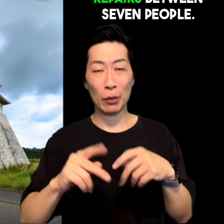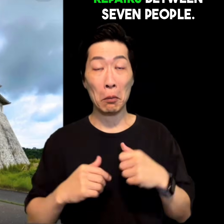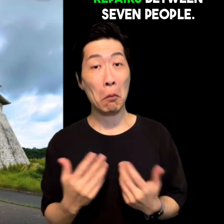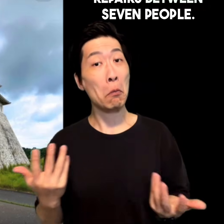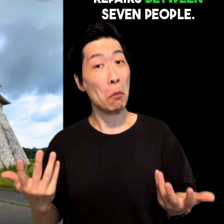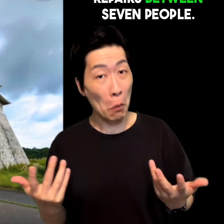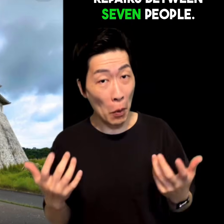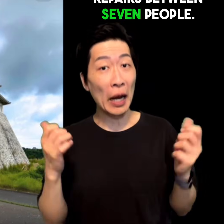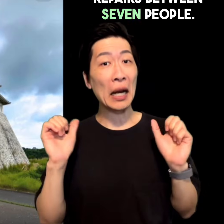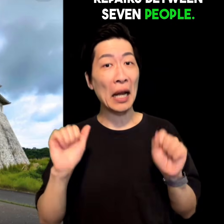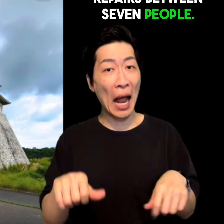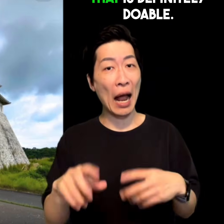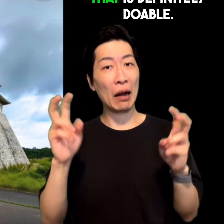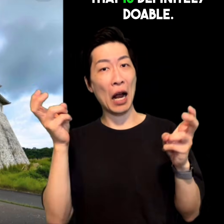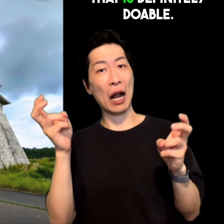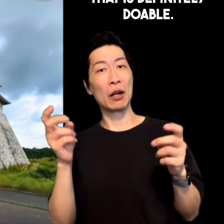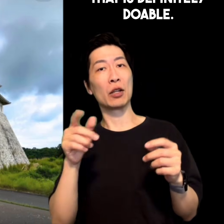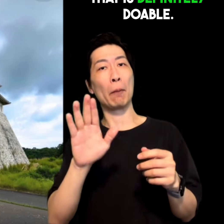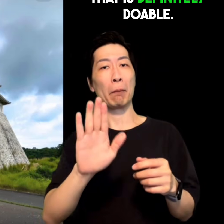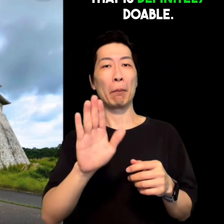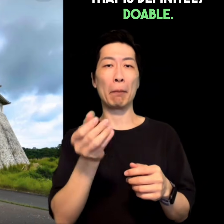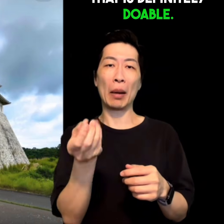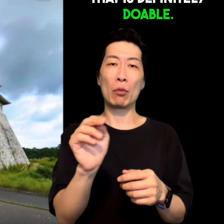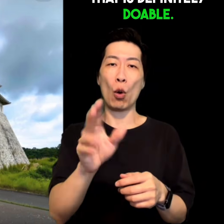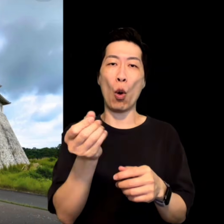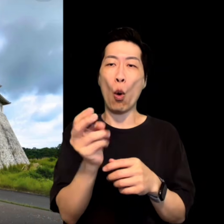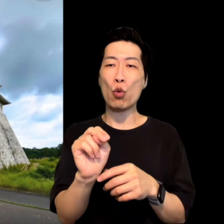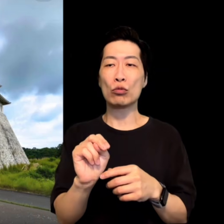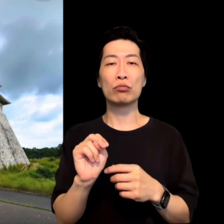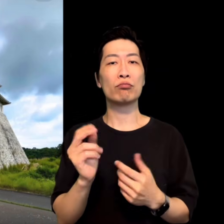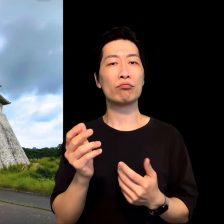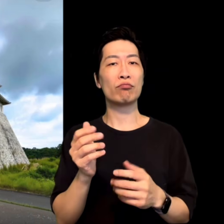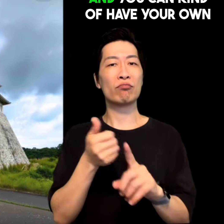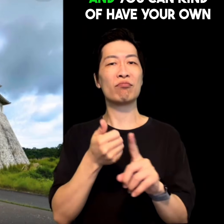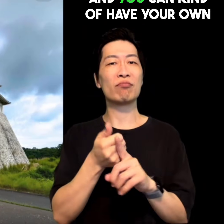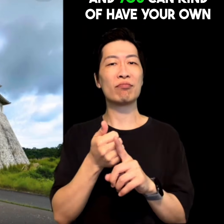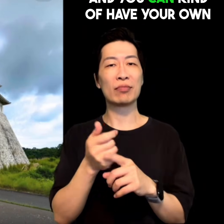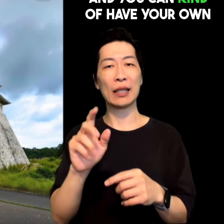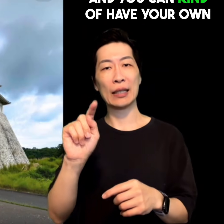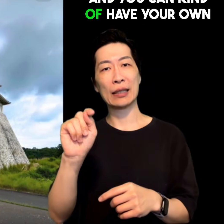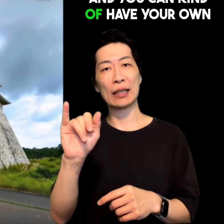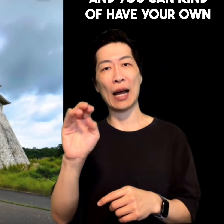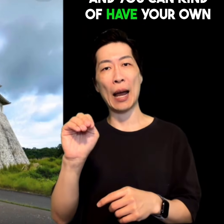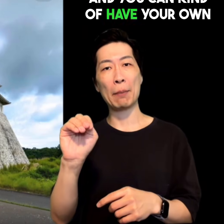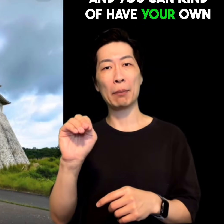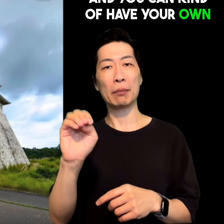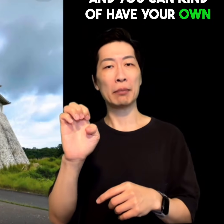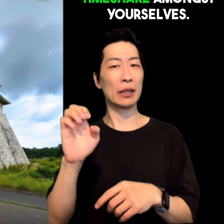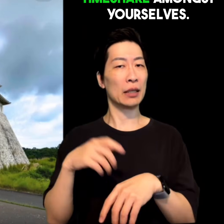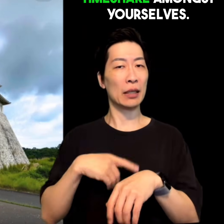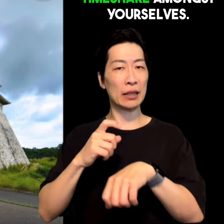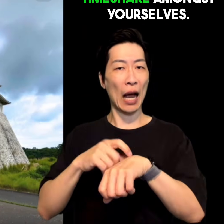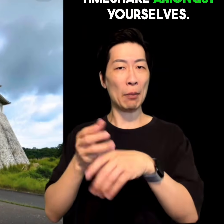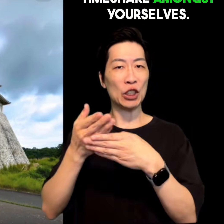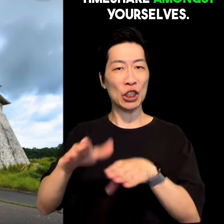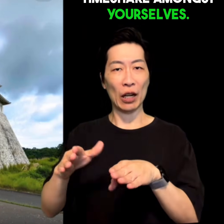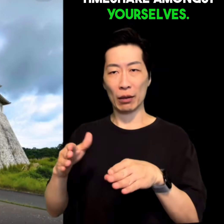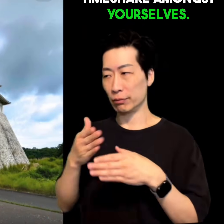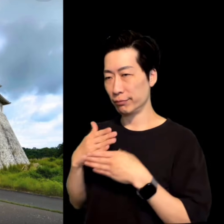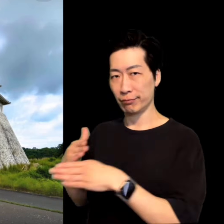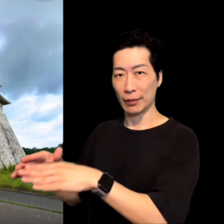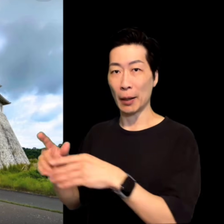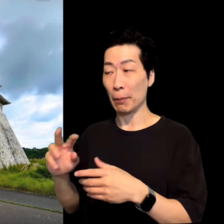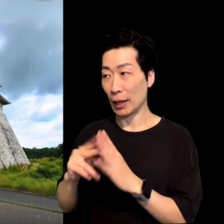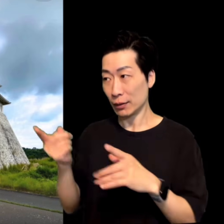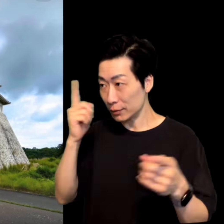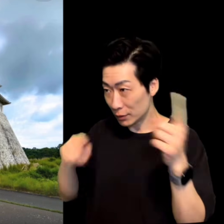roof repairs between 7 people. That is definitely doable, and you can kind of have your own timeshare amongst